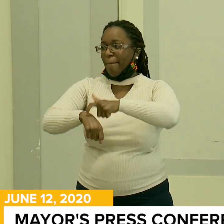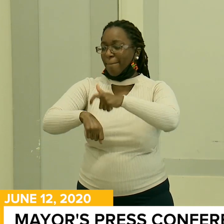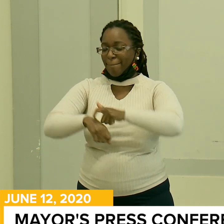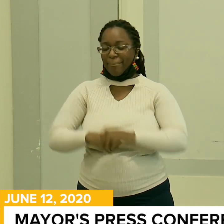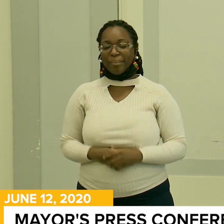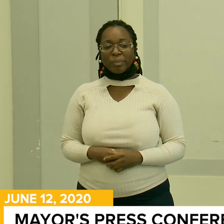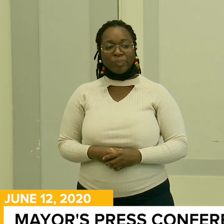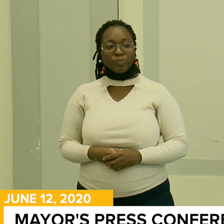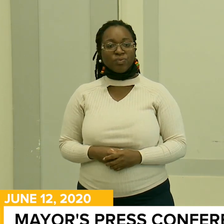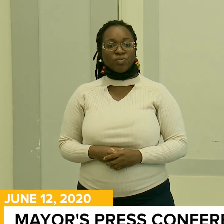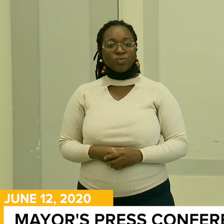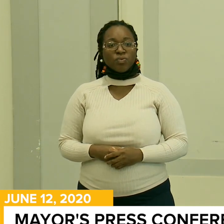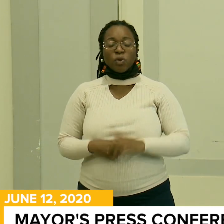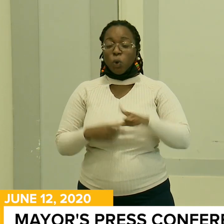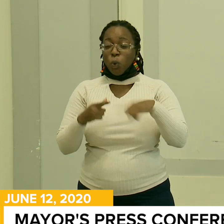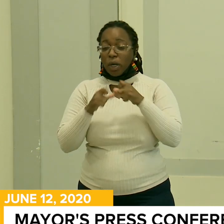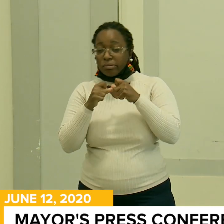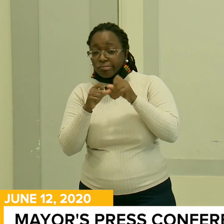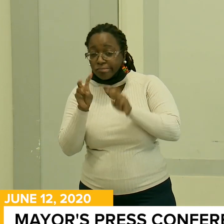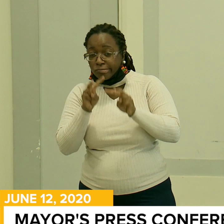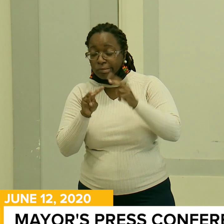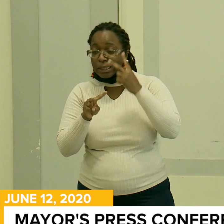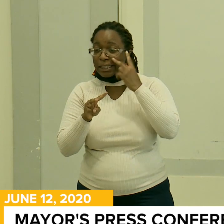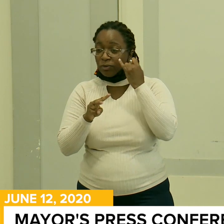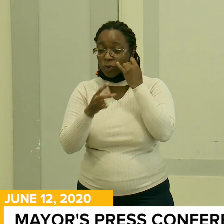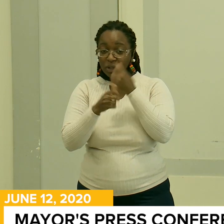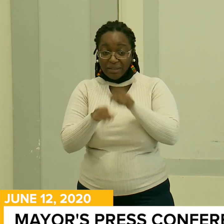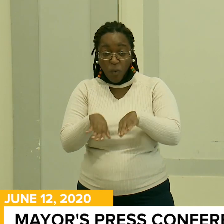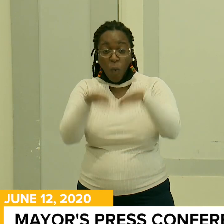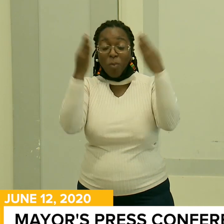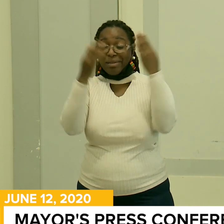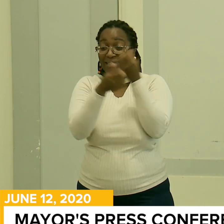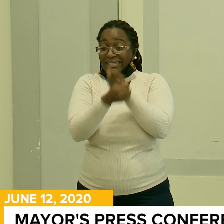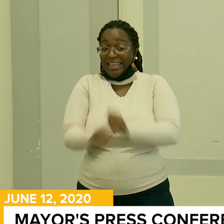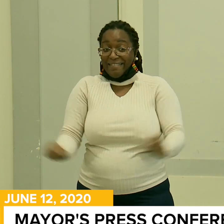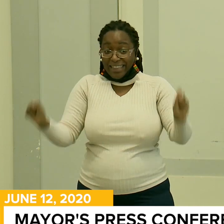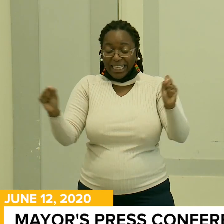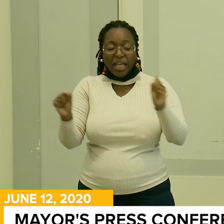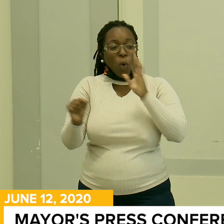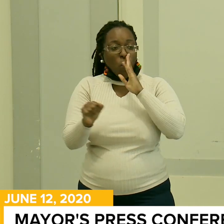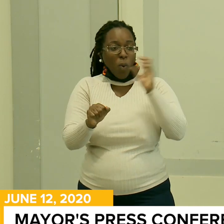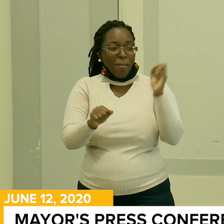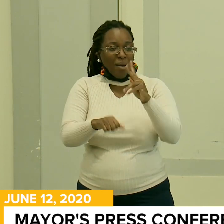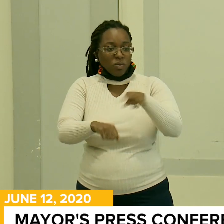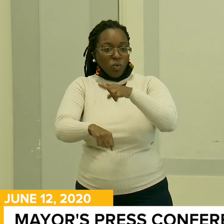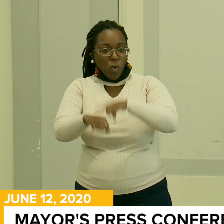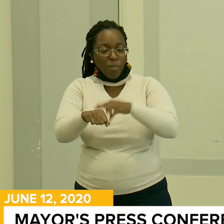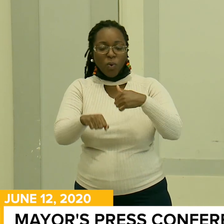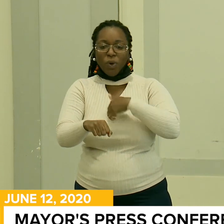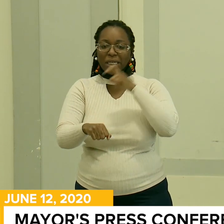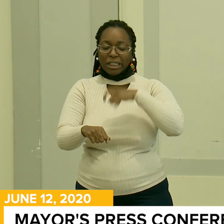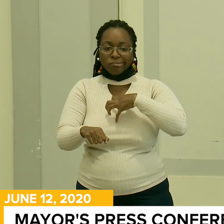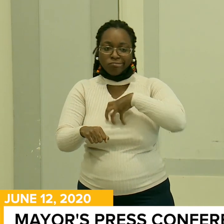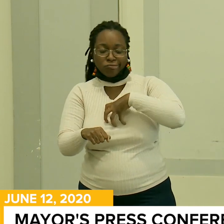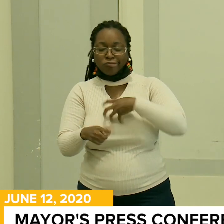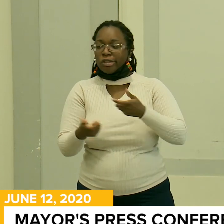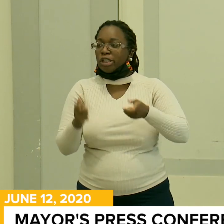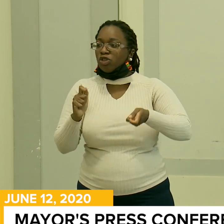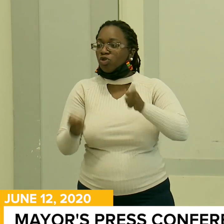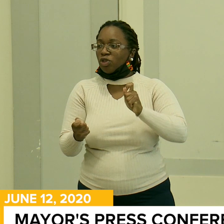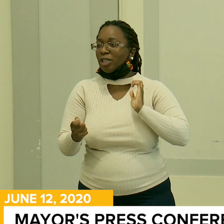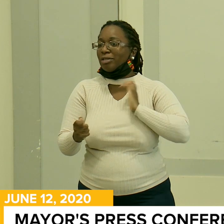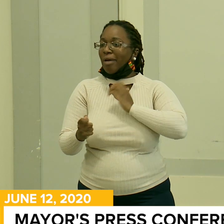we safely move to reopen businesses and resume normal activities, we will have to adjust our actions and interactions with one